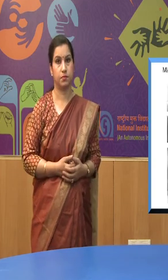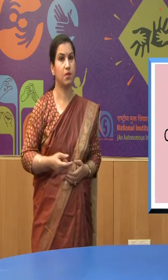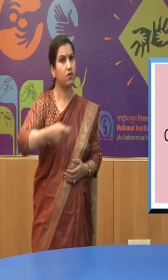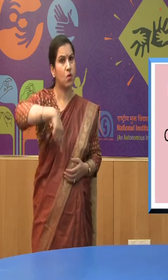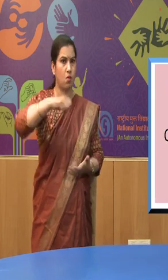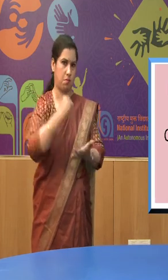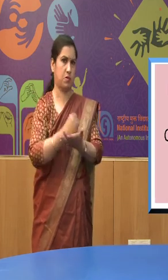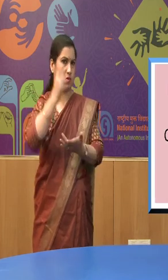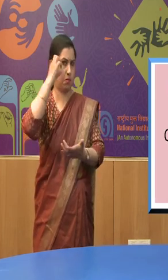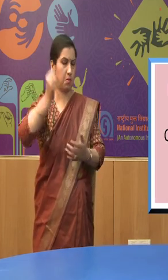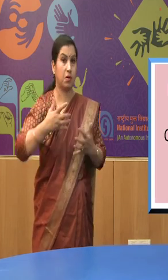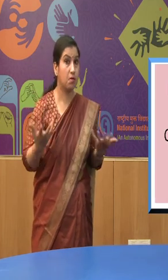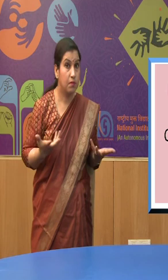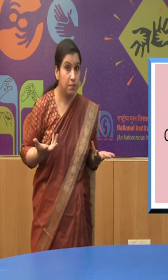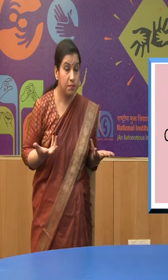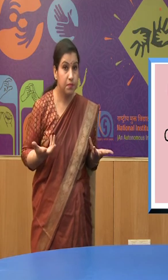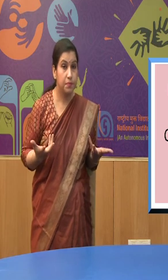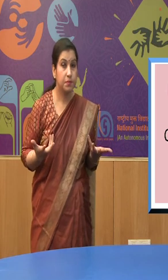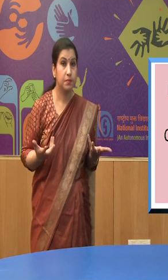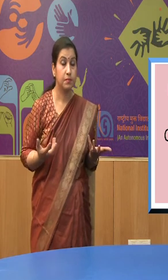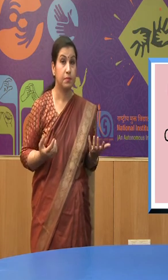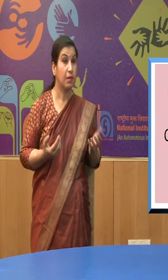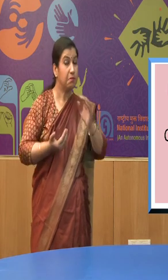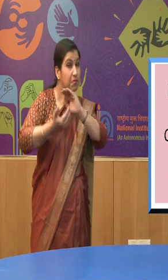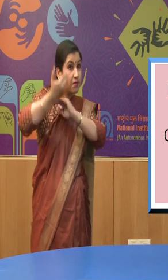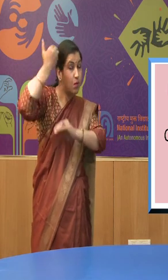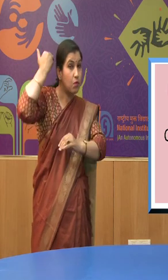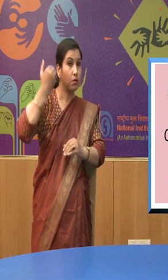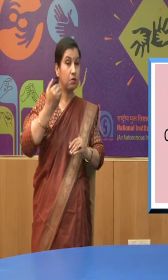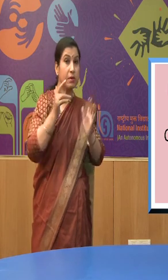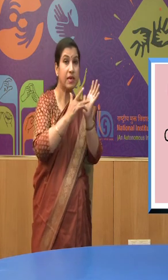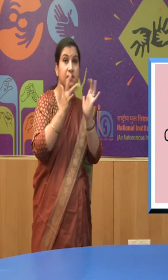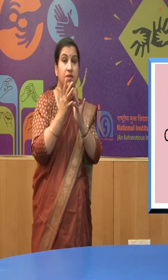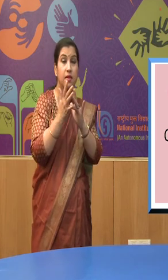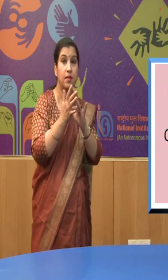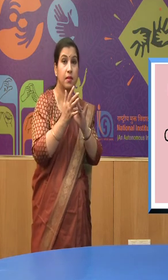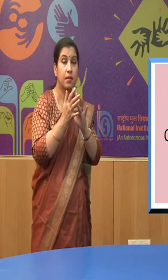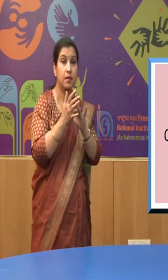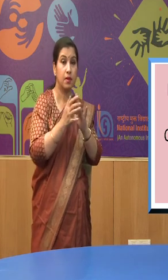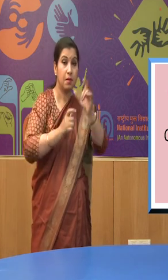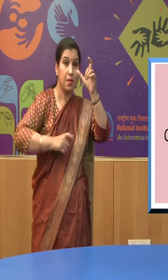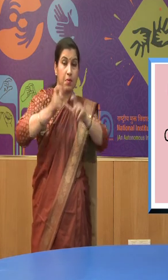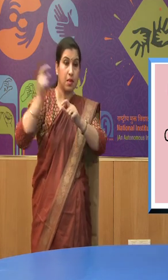We must remember that when Christian missionaries came to India,